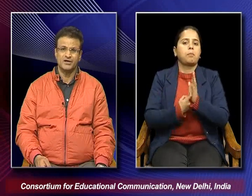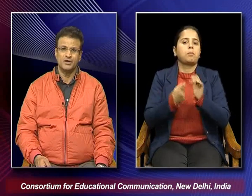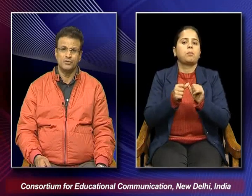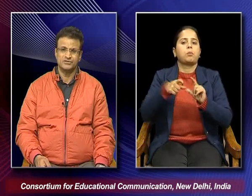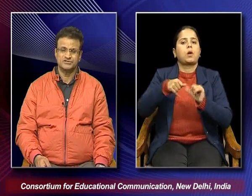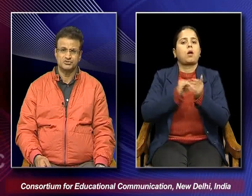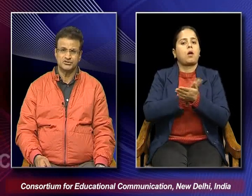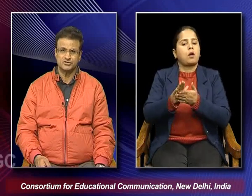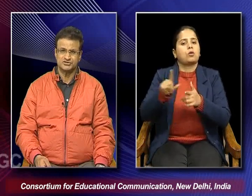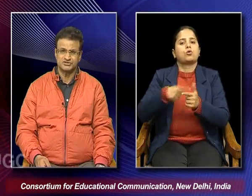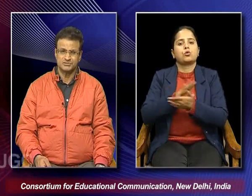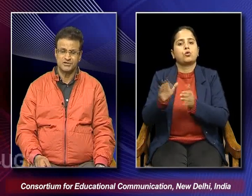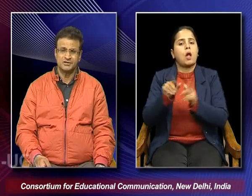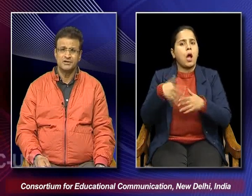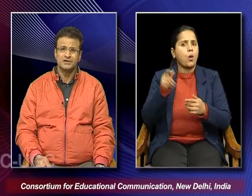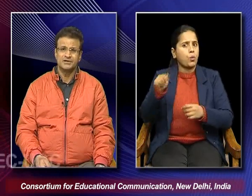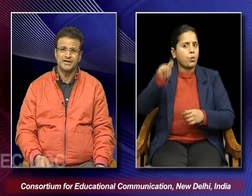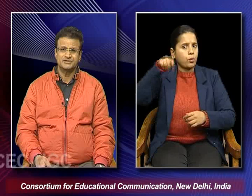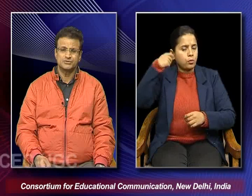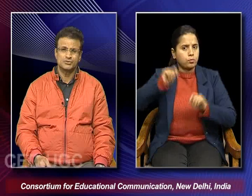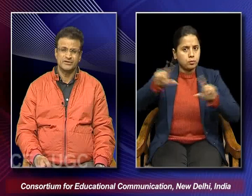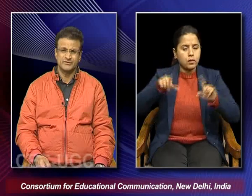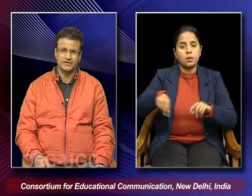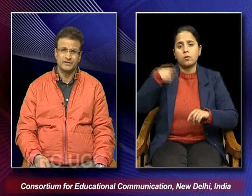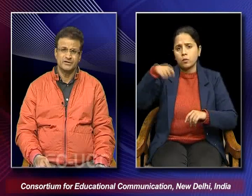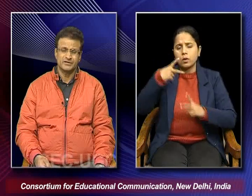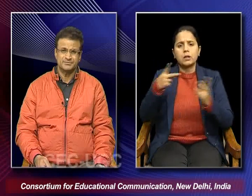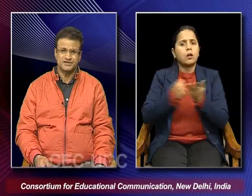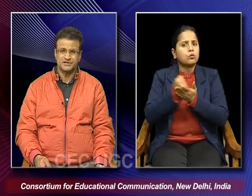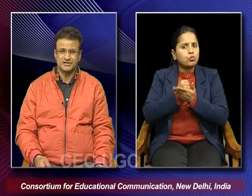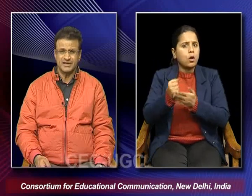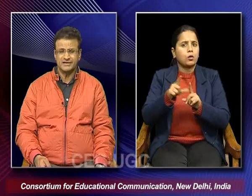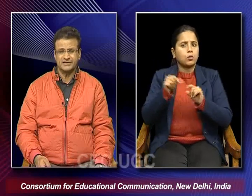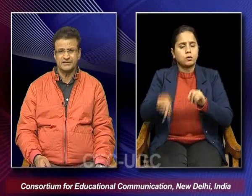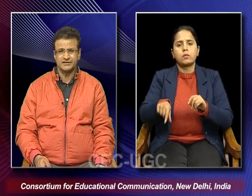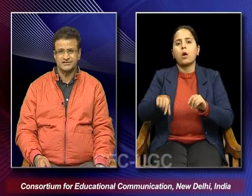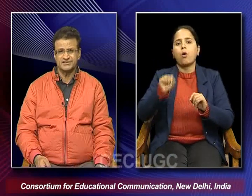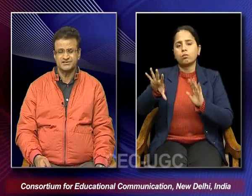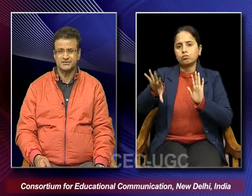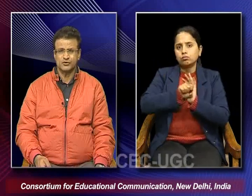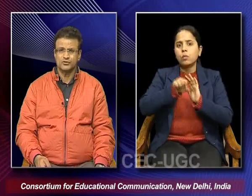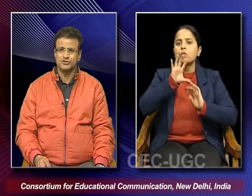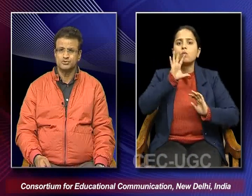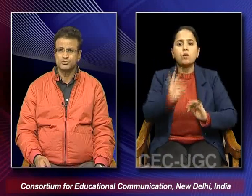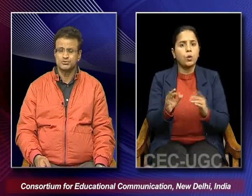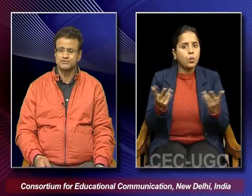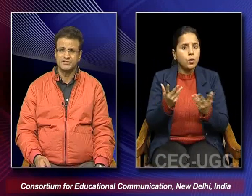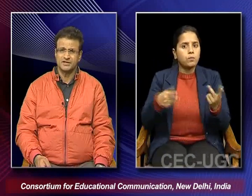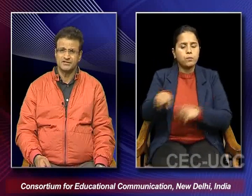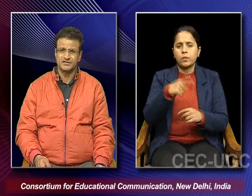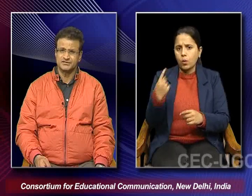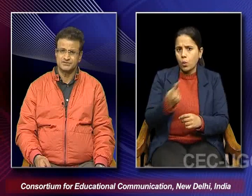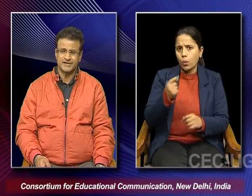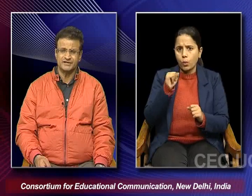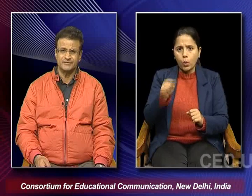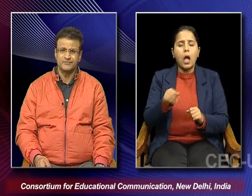and how the socially conscious cinema tries to in a way capture the reality, in that sense that what all issues which are there